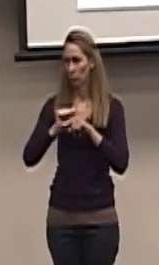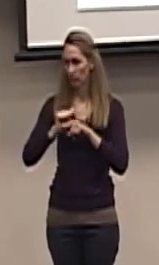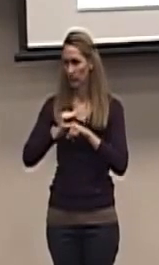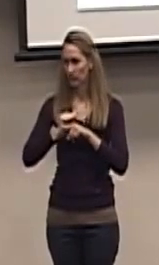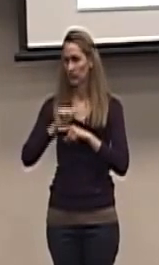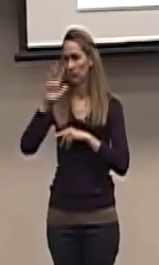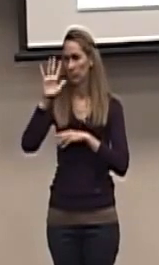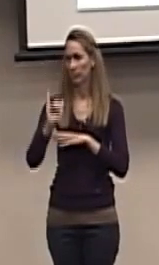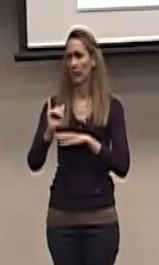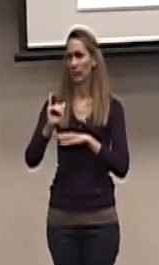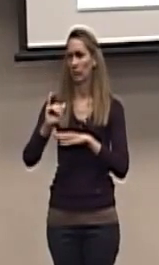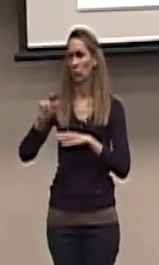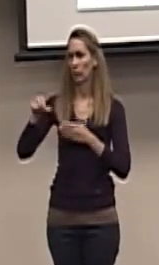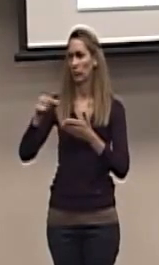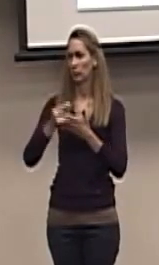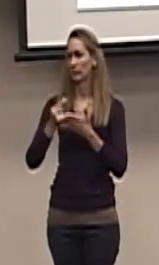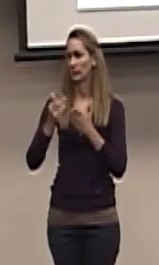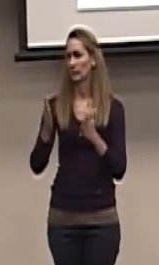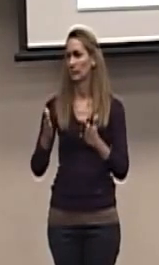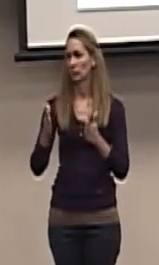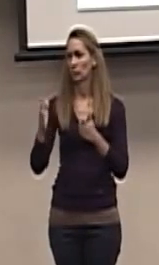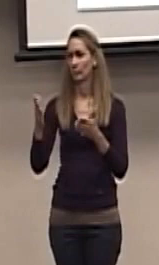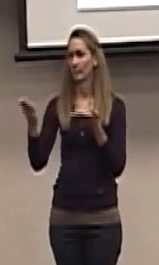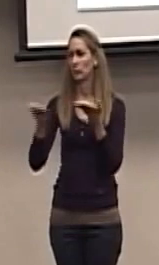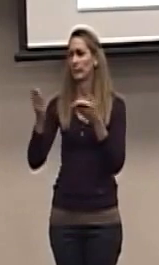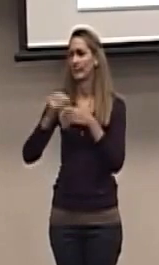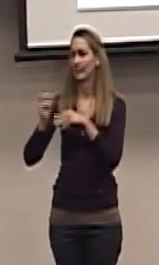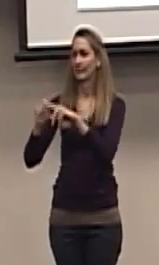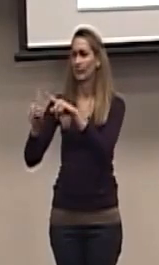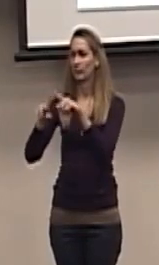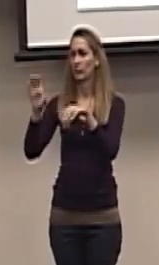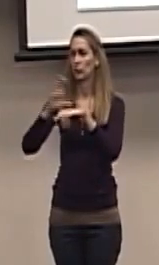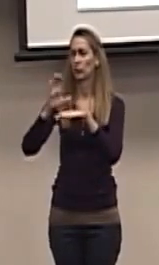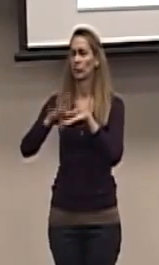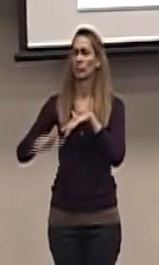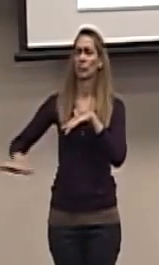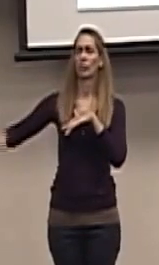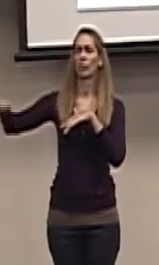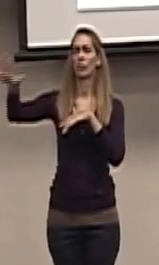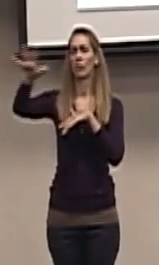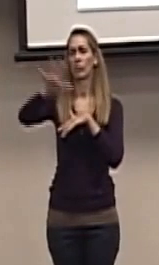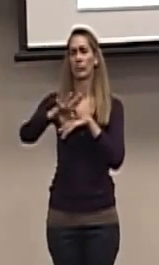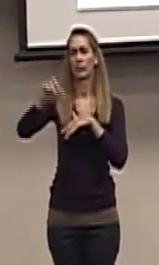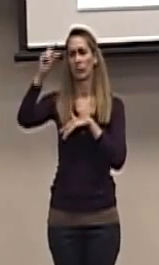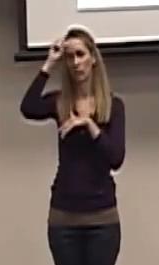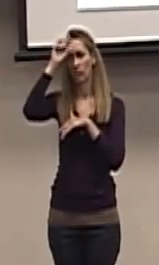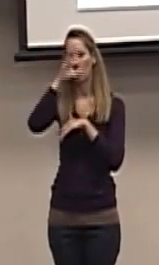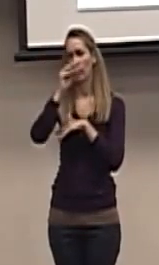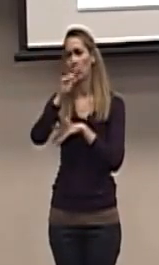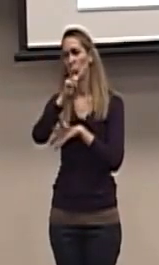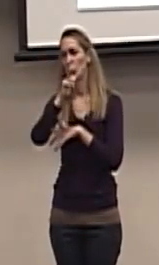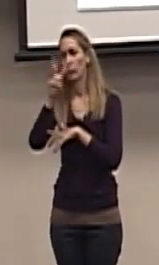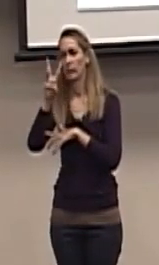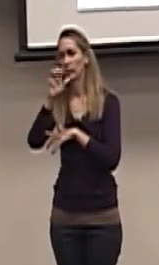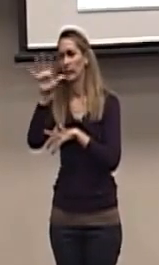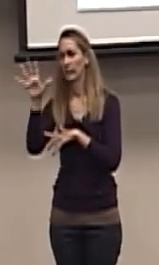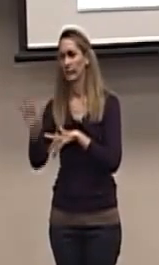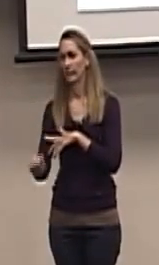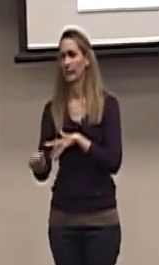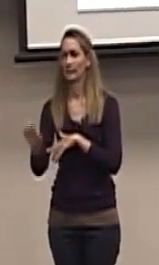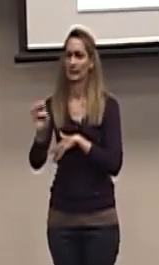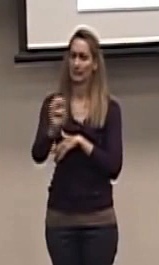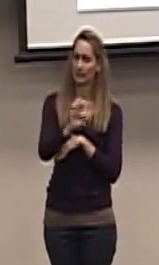now serving in various congregations across Ghana, in many parts of West Africa and East